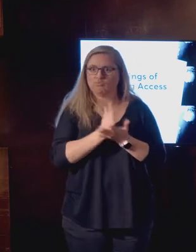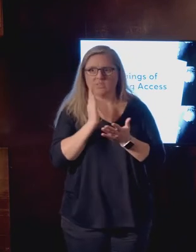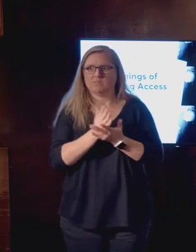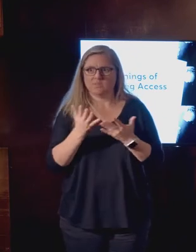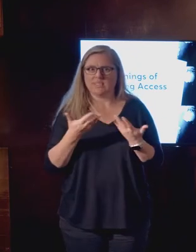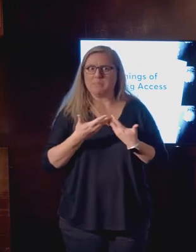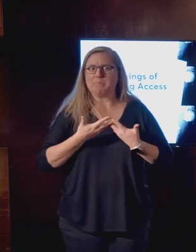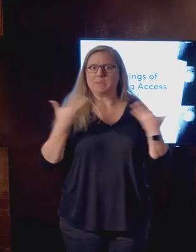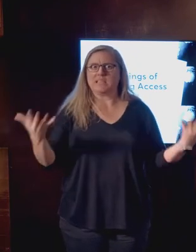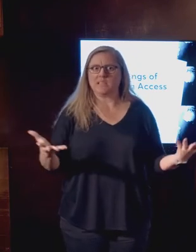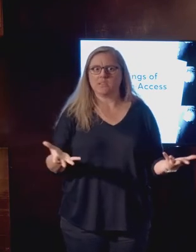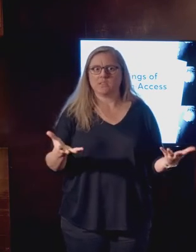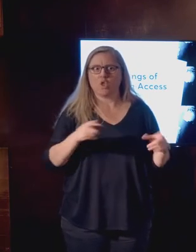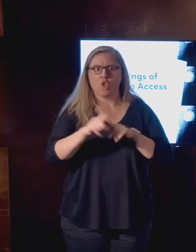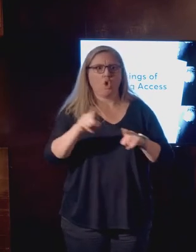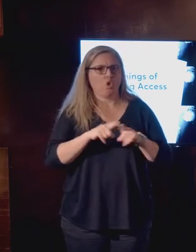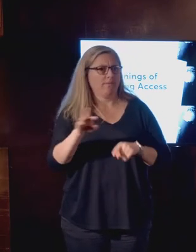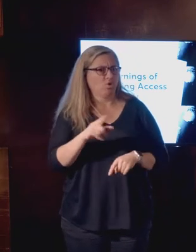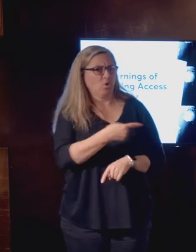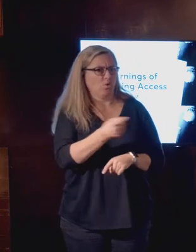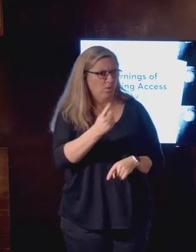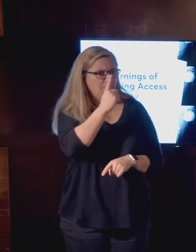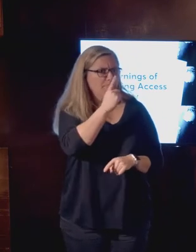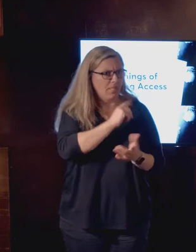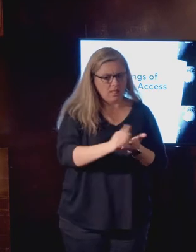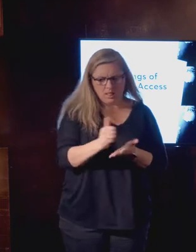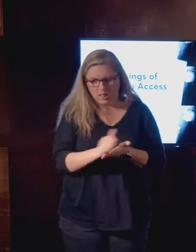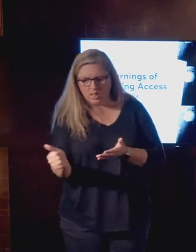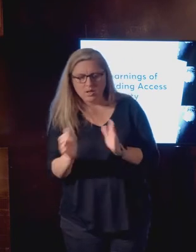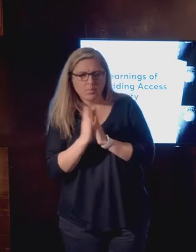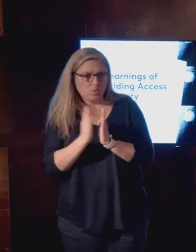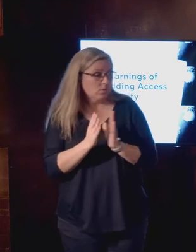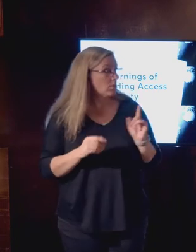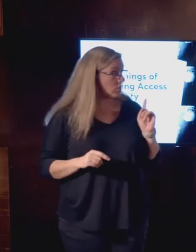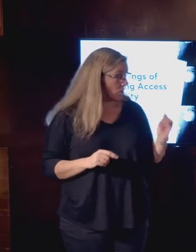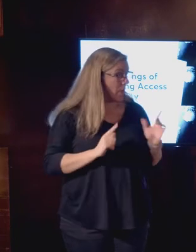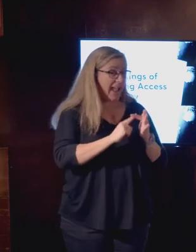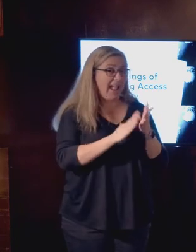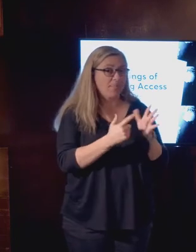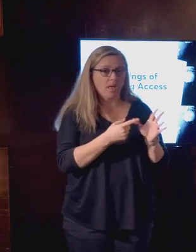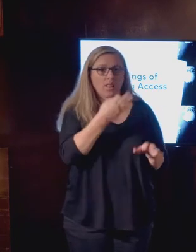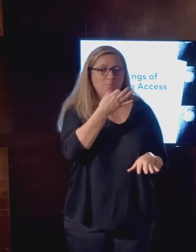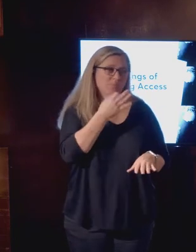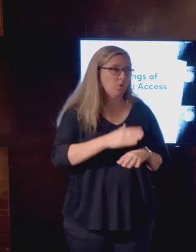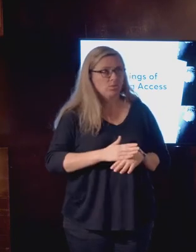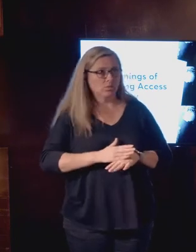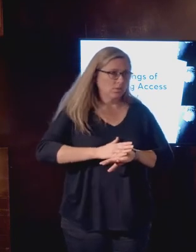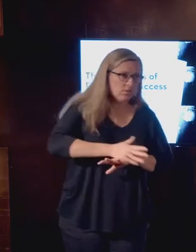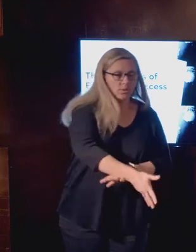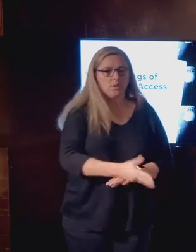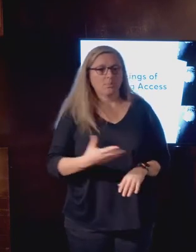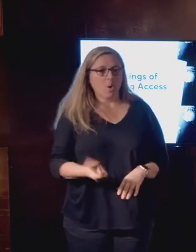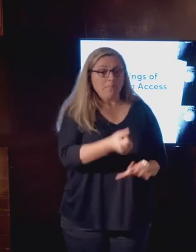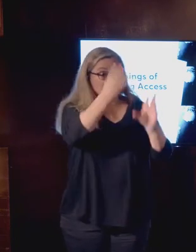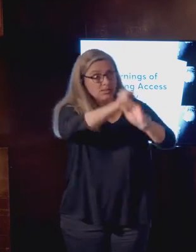and the bookstores. And so, Emma, as a disabled artist, sometimes it can be more onerous to educate